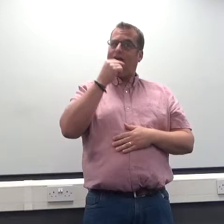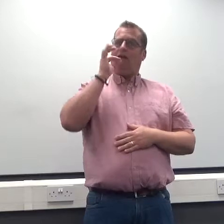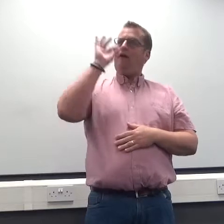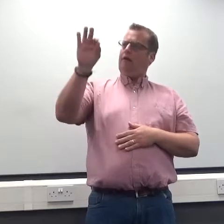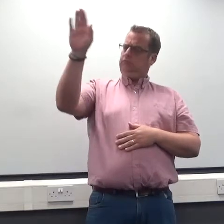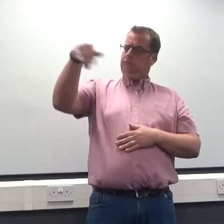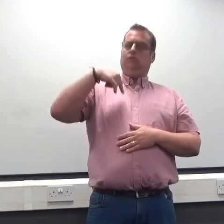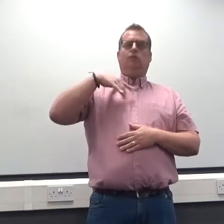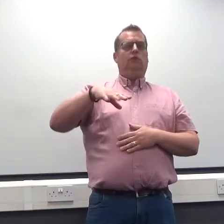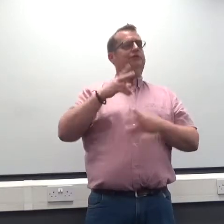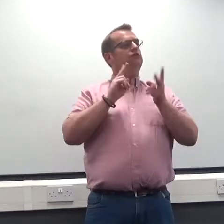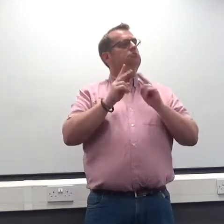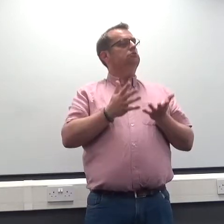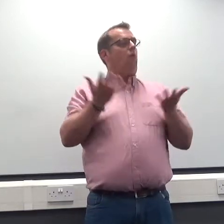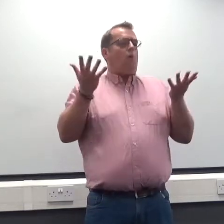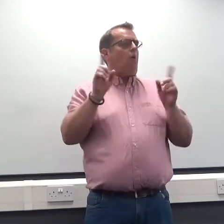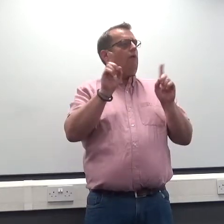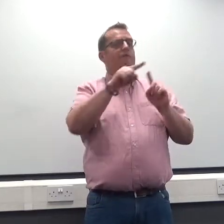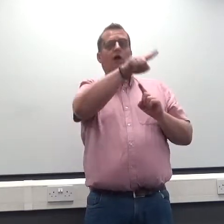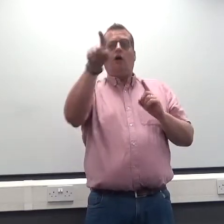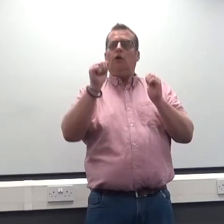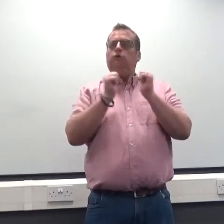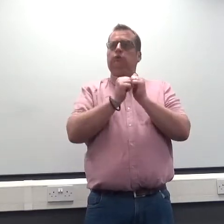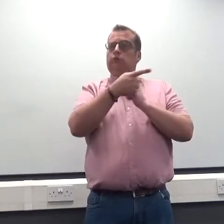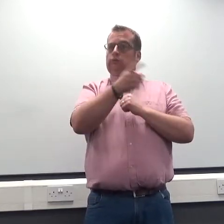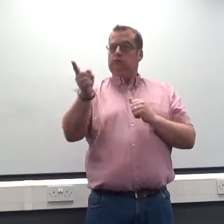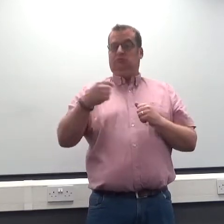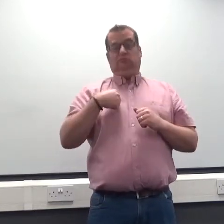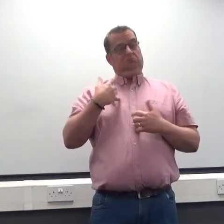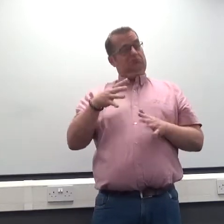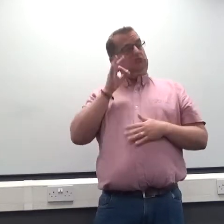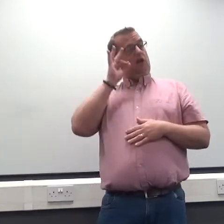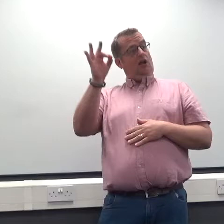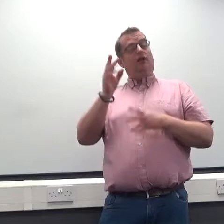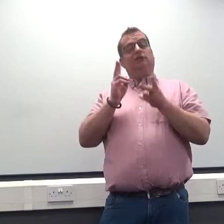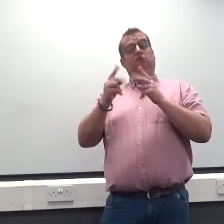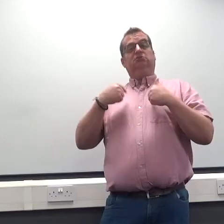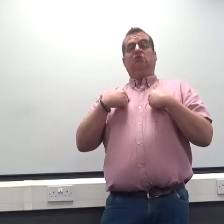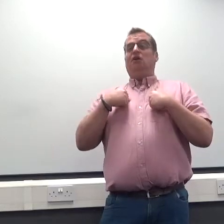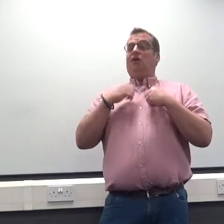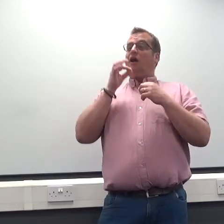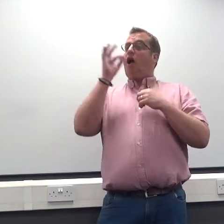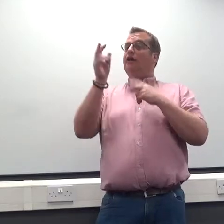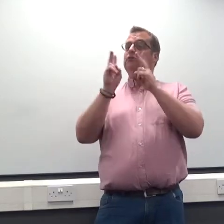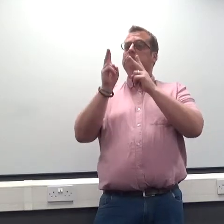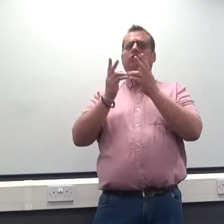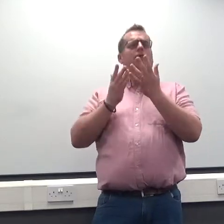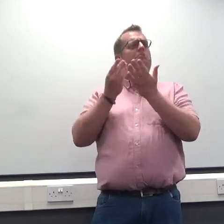smoother. So always remember that you have access, and it's your right to have an interpreter. So please don't be afraid to ask